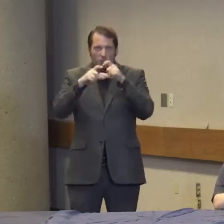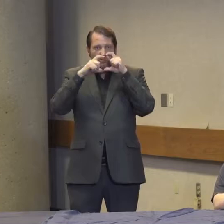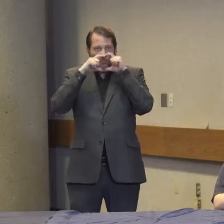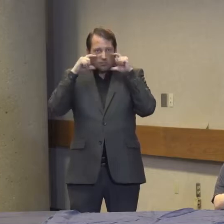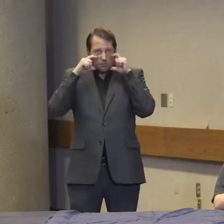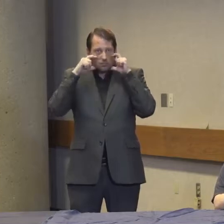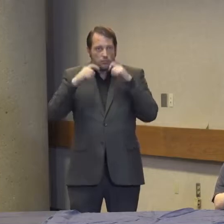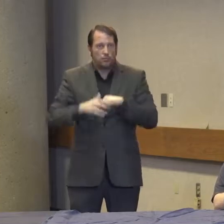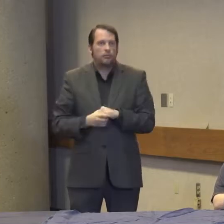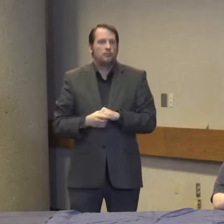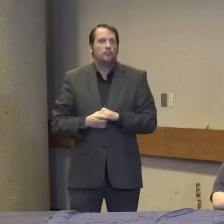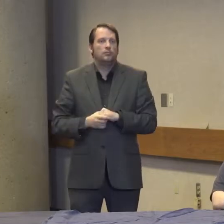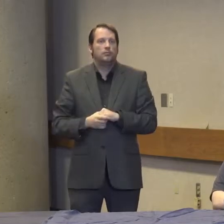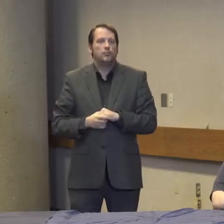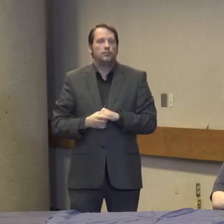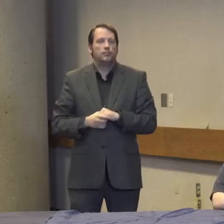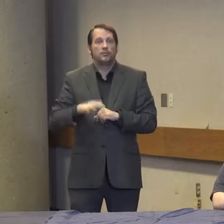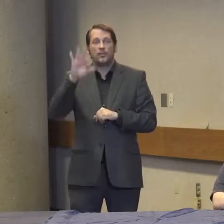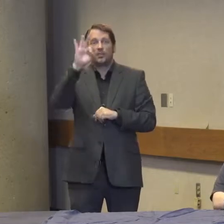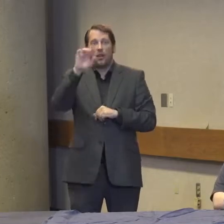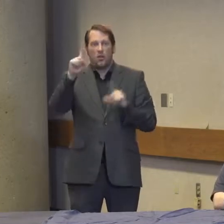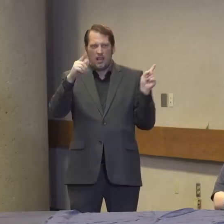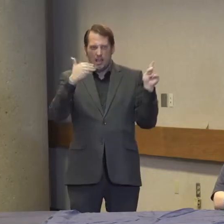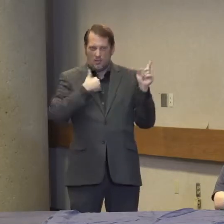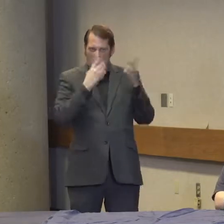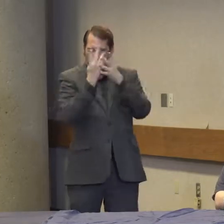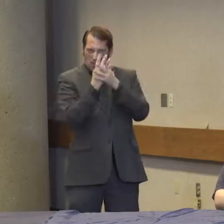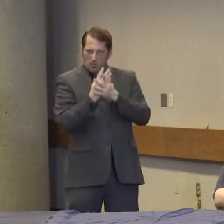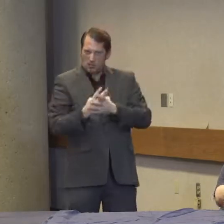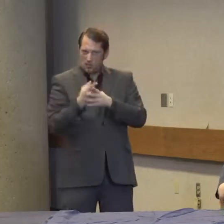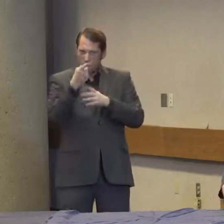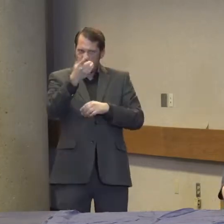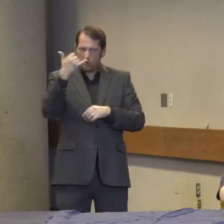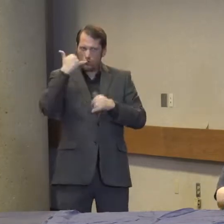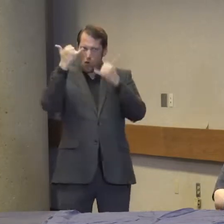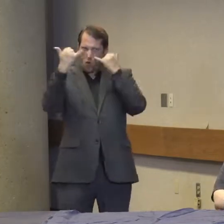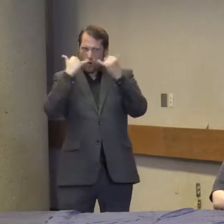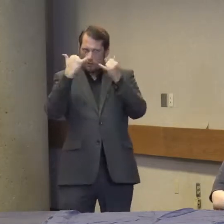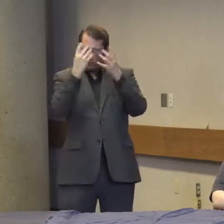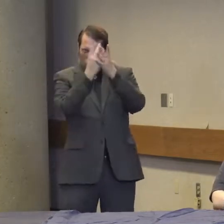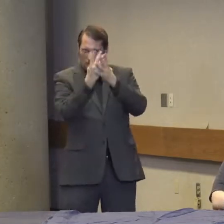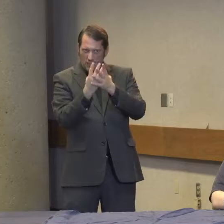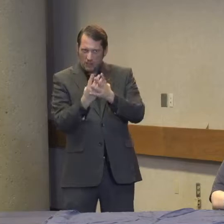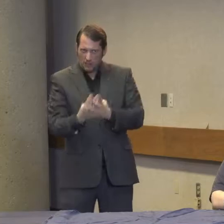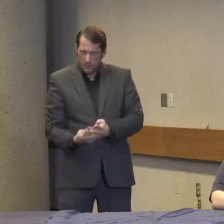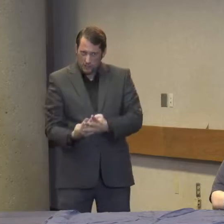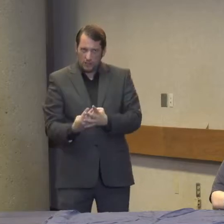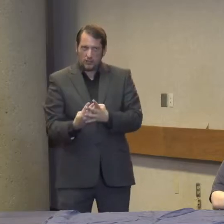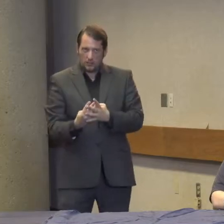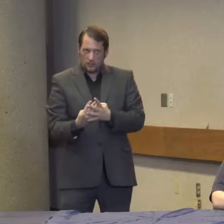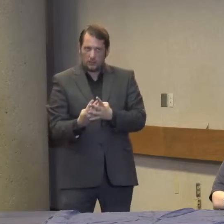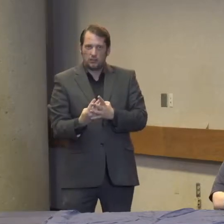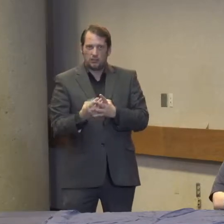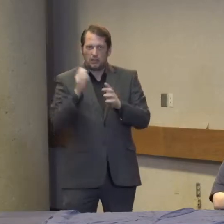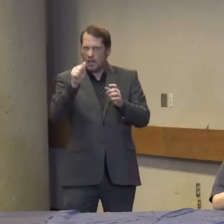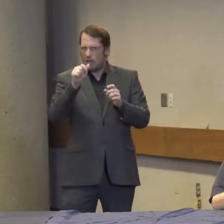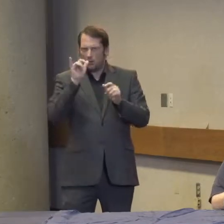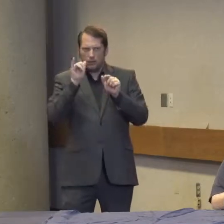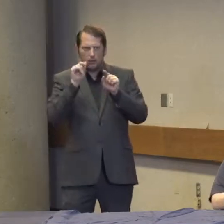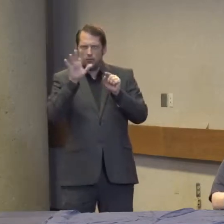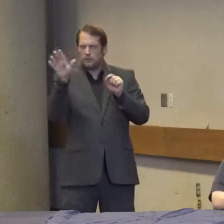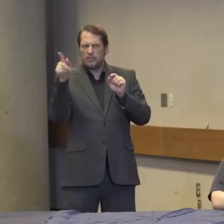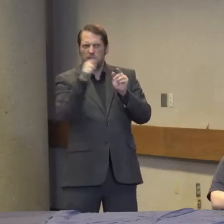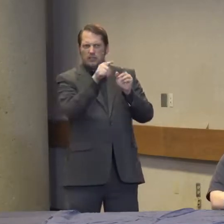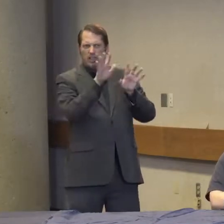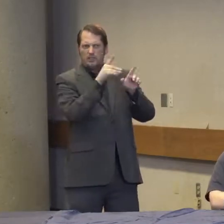center screening of calls, we can actually flag which calls represent potentially higher risk encounters. And in those cases, they will actually wear the more